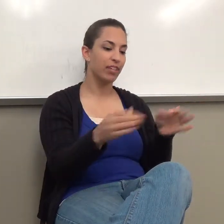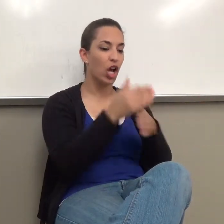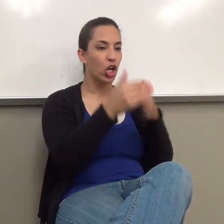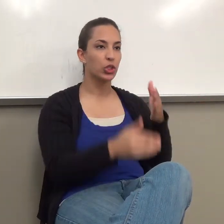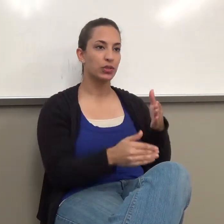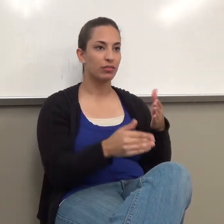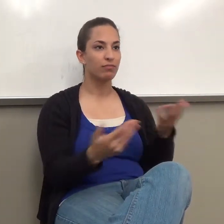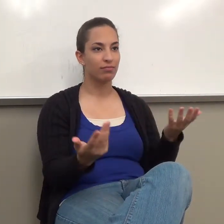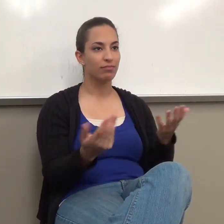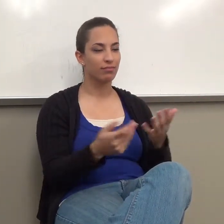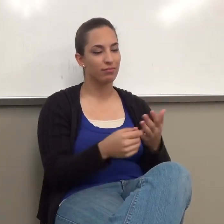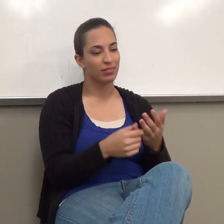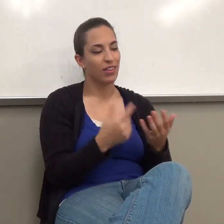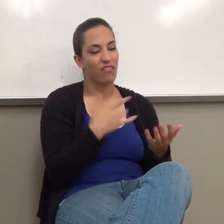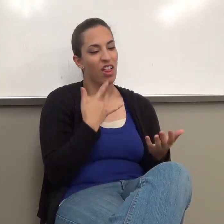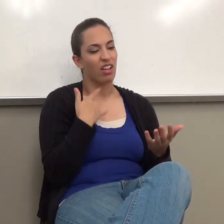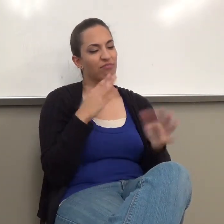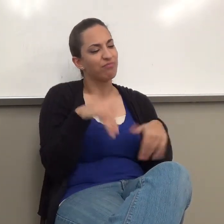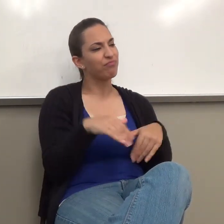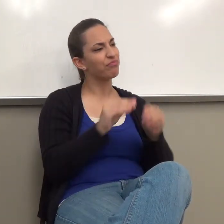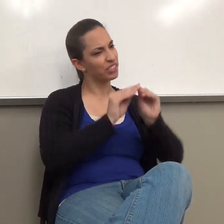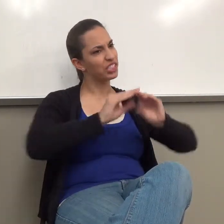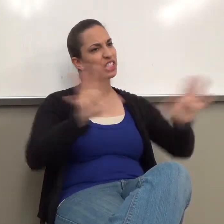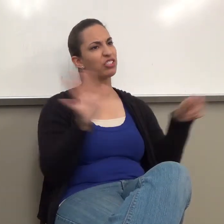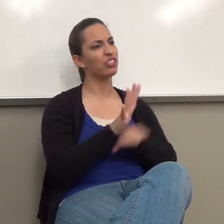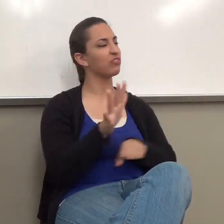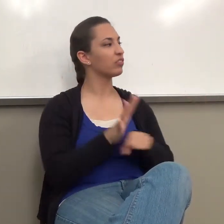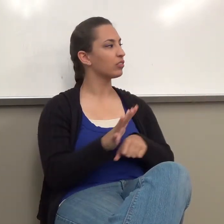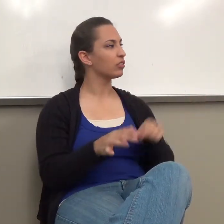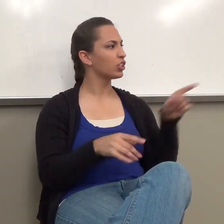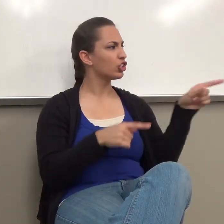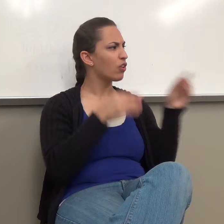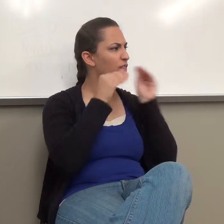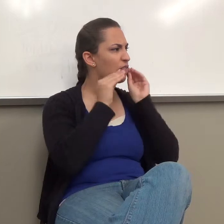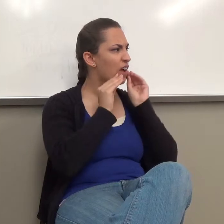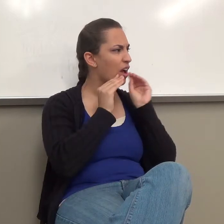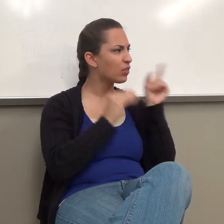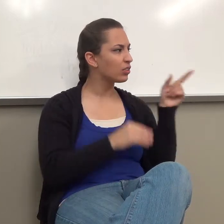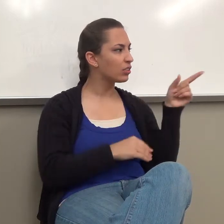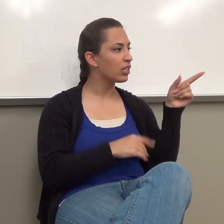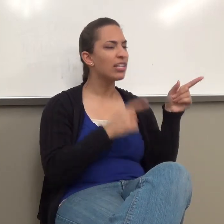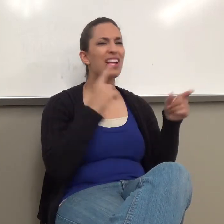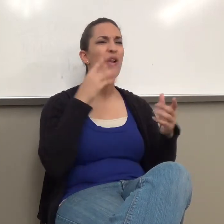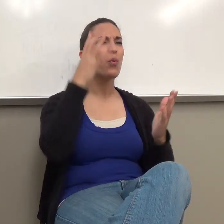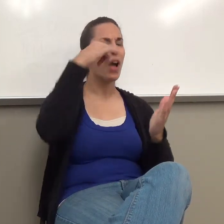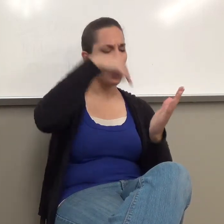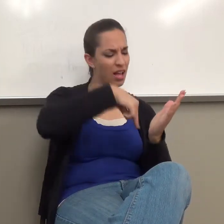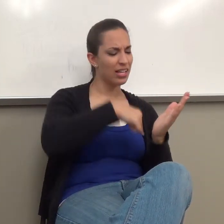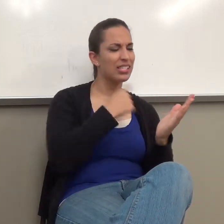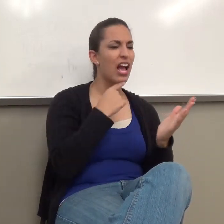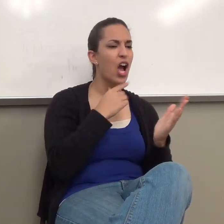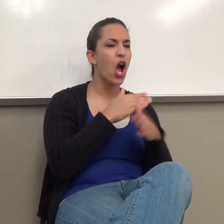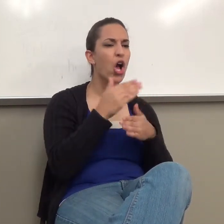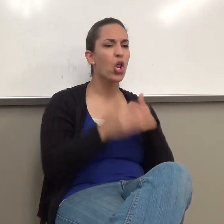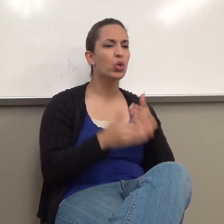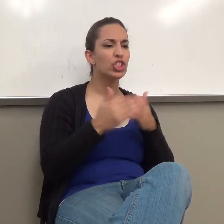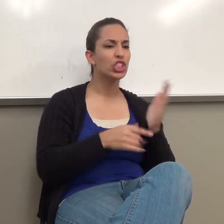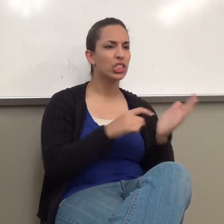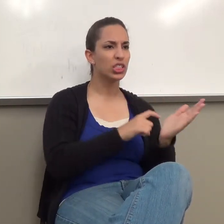sentence would have done. Does that, now you're frowning, does that make sense? So why does it say conclusion on the bottom? Okay, good question. So this